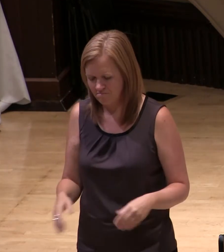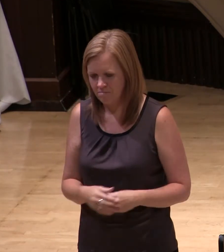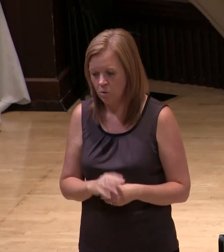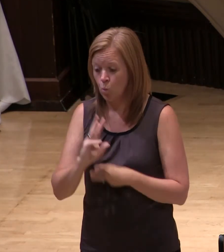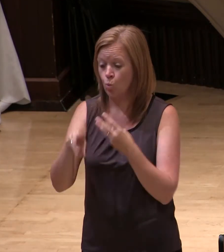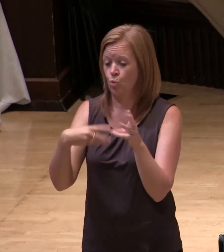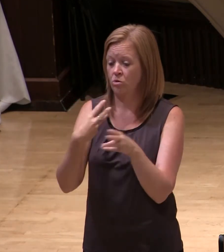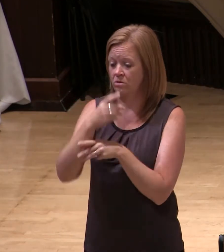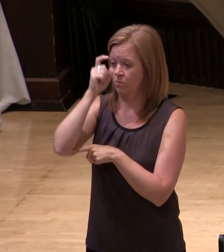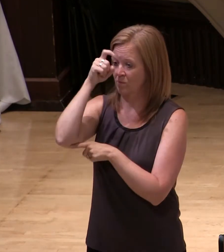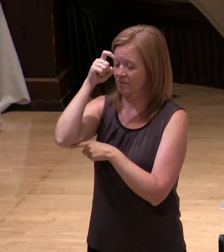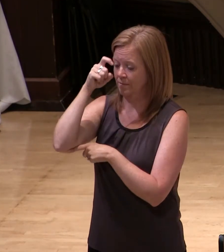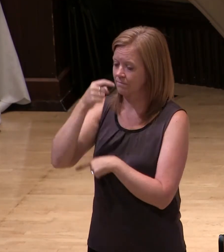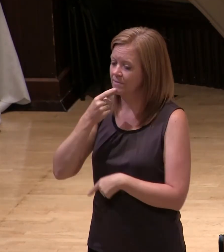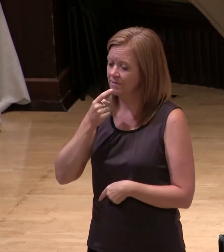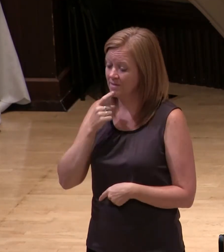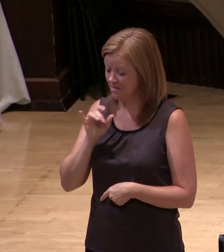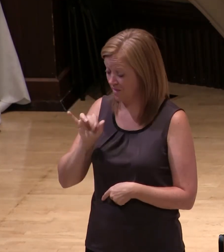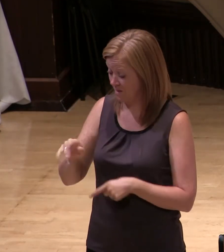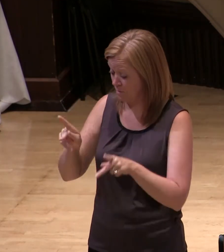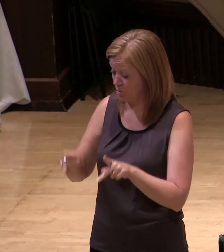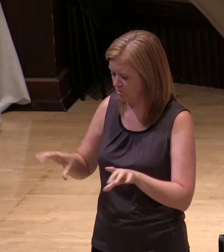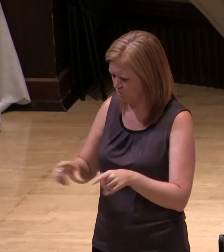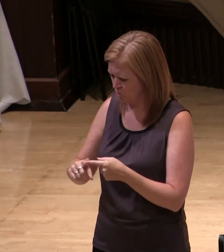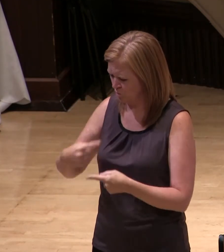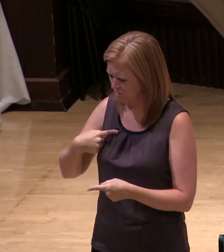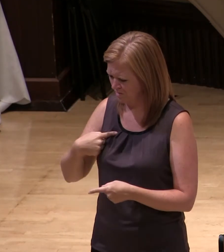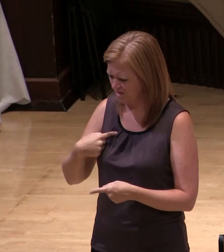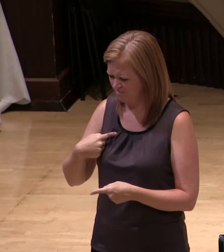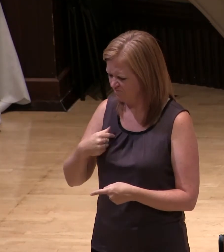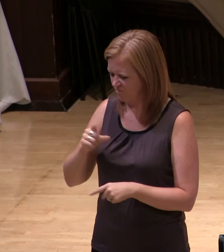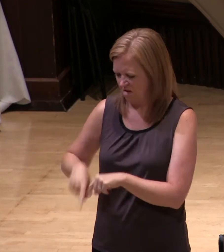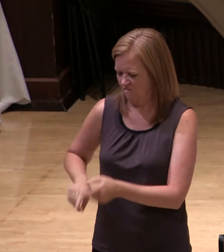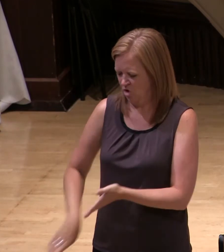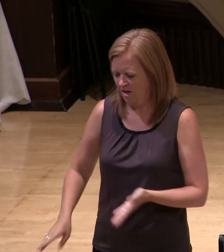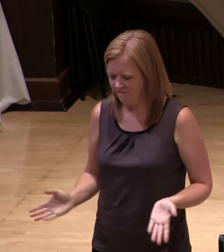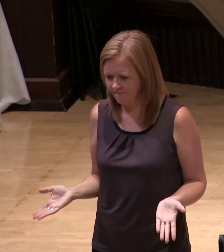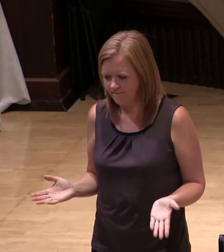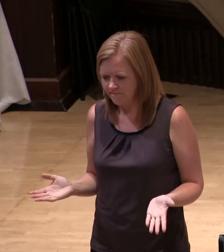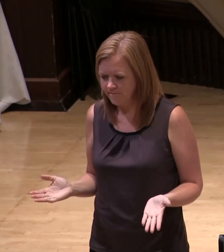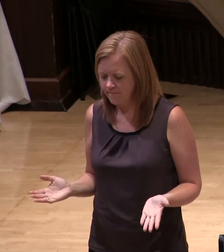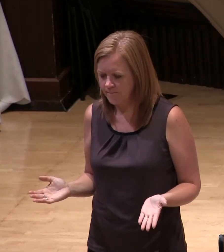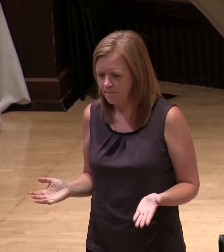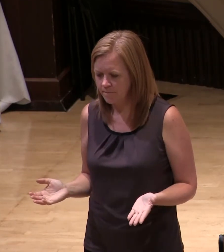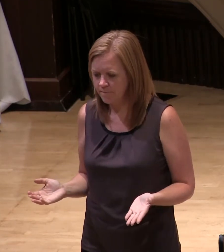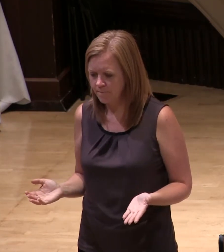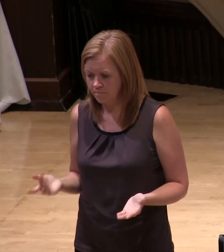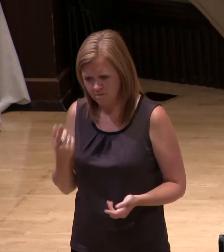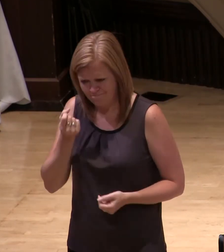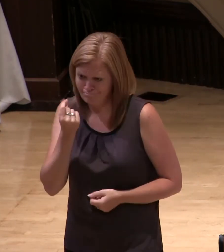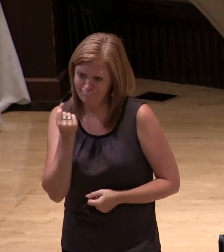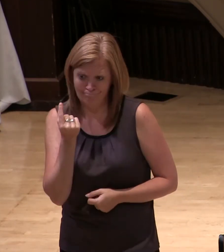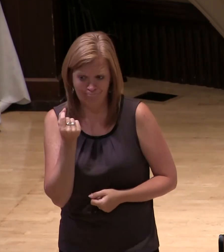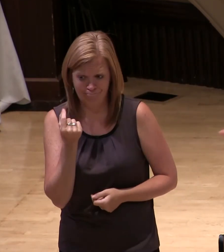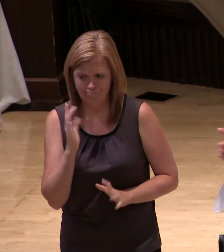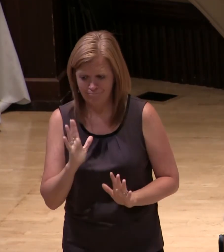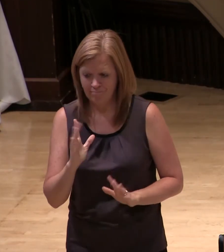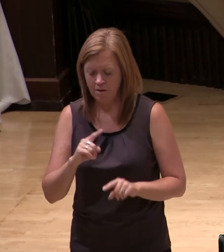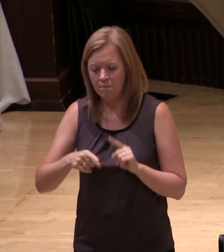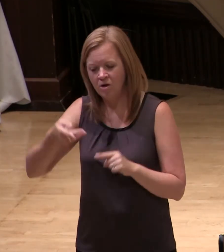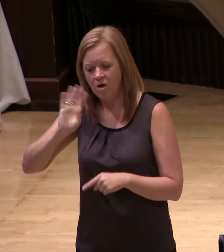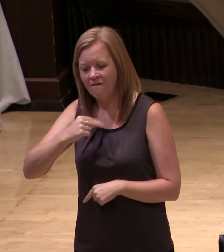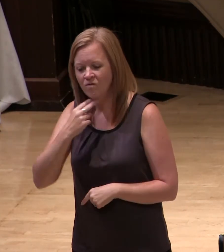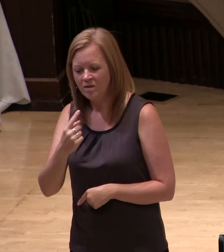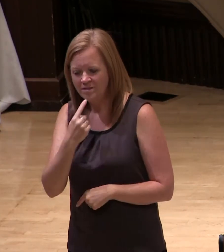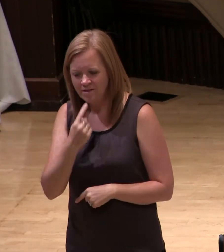Worldly wisdom says, what that person did to me is totally unforgivable. We get that. But God's